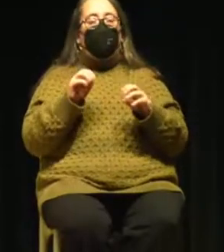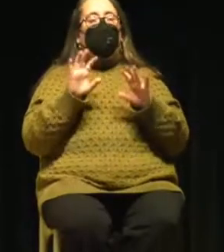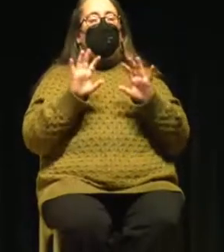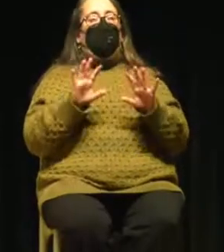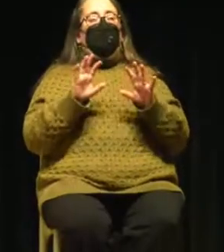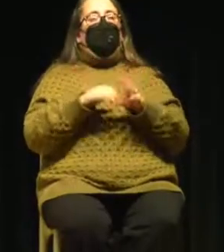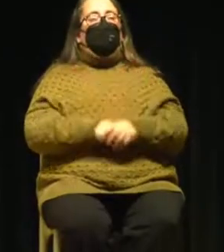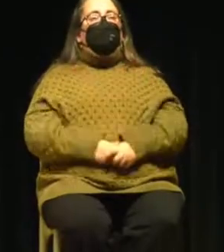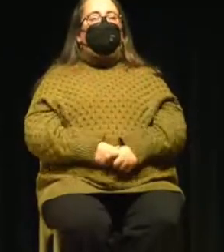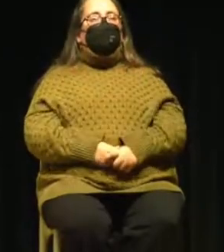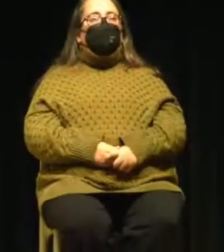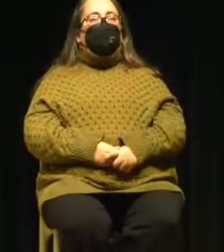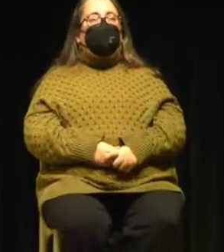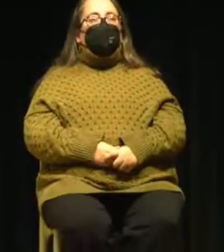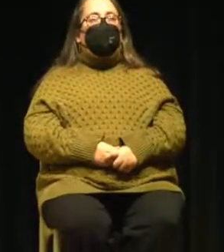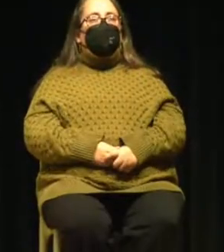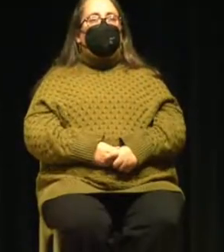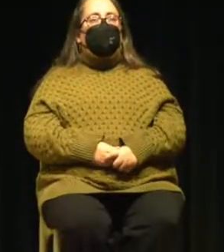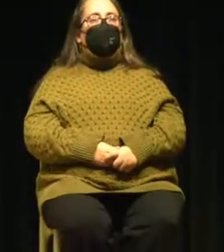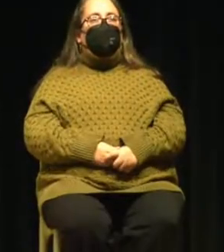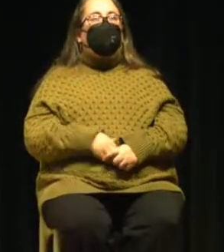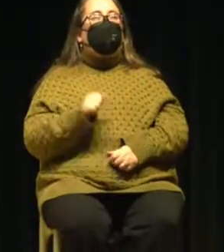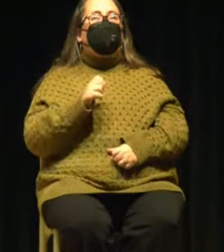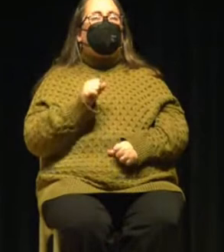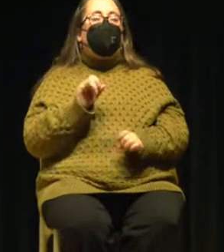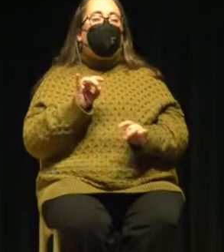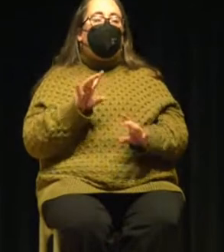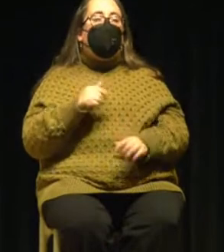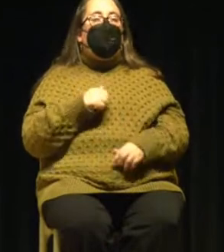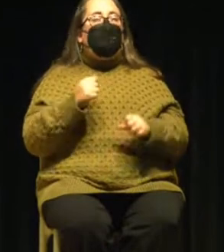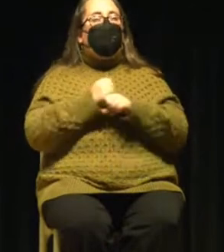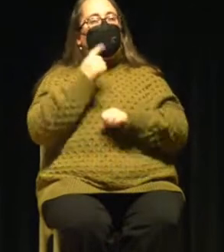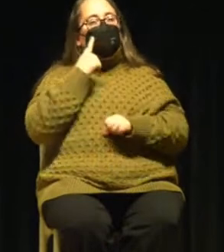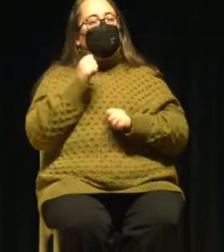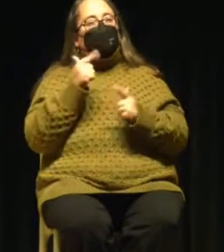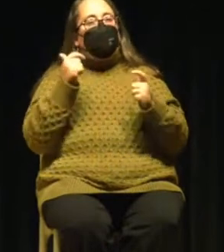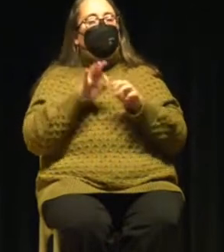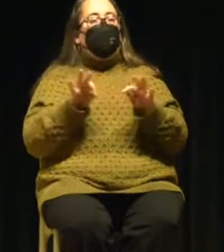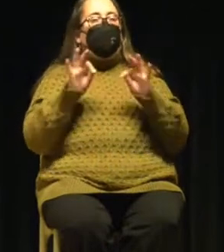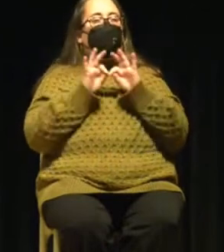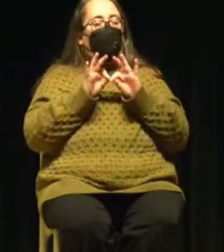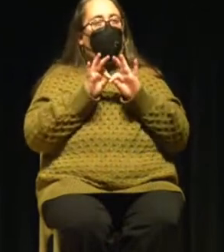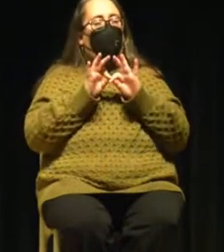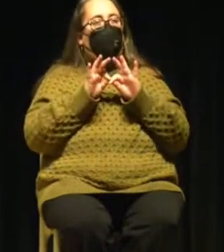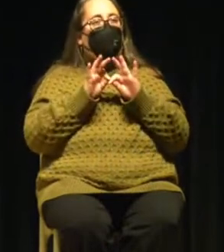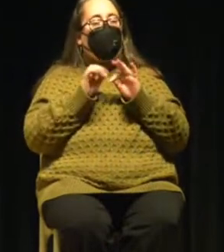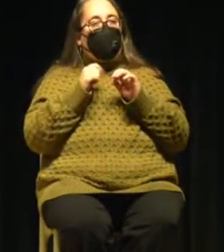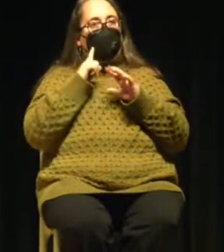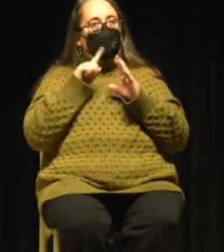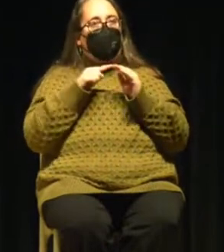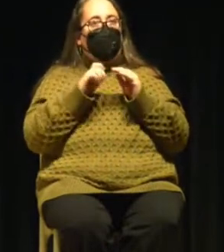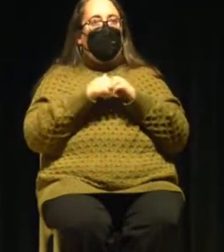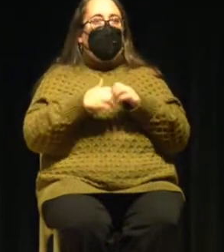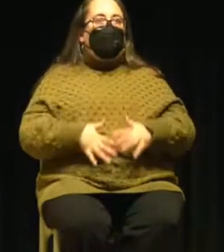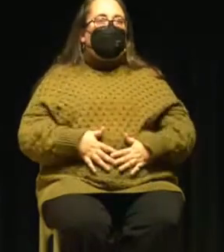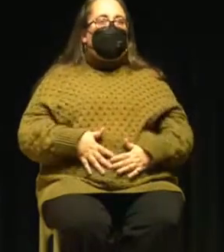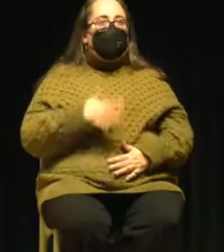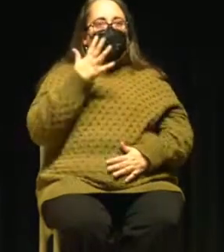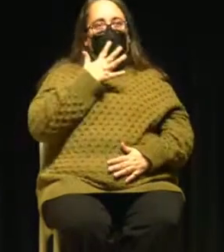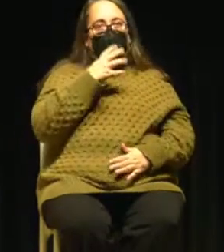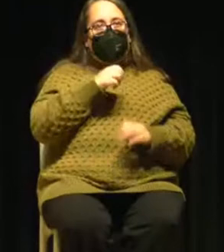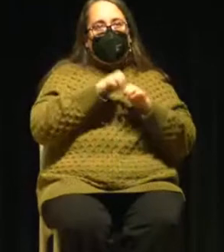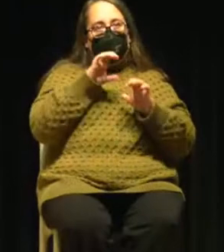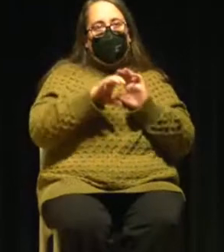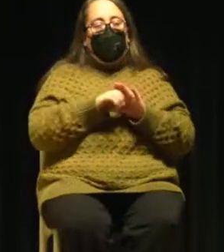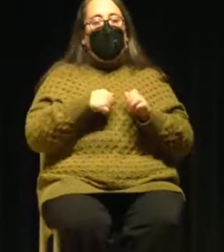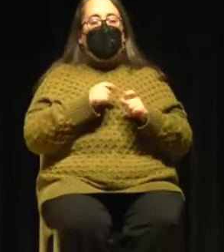it was, and I would constantly feel like, this is so petty. I'm fighting for something big and important and noble. And I'm thinking about like how my stomach looks in this picture, right?